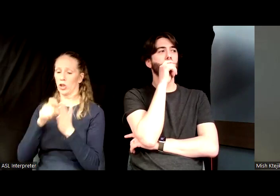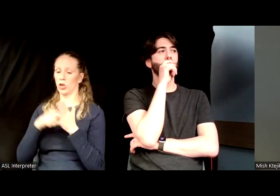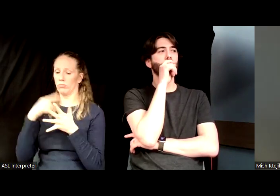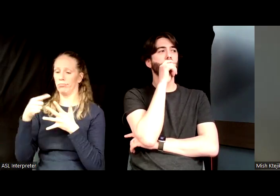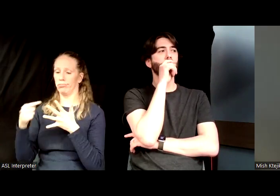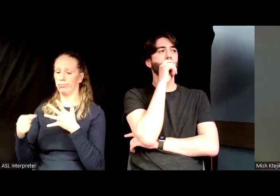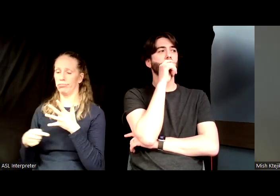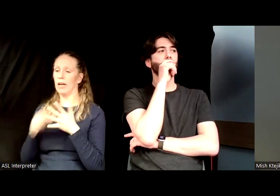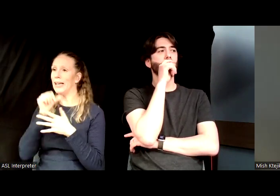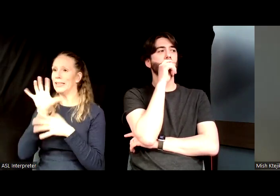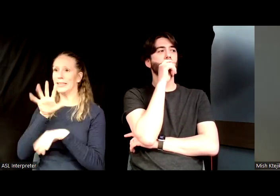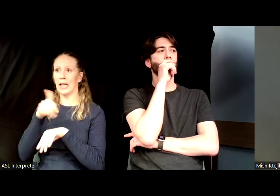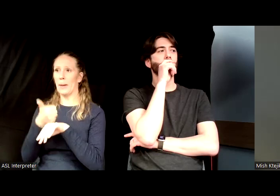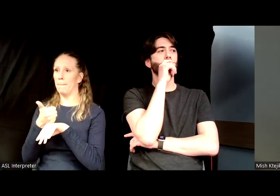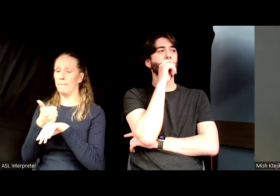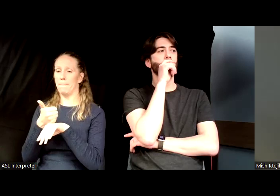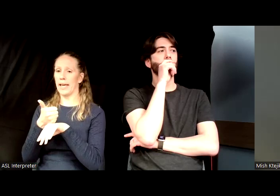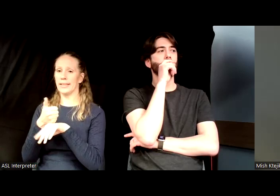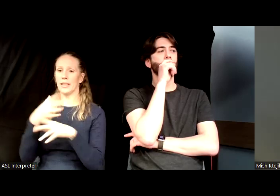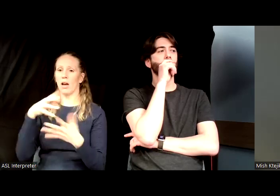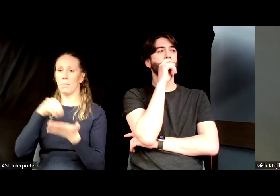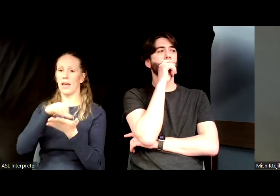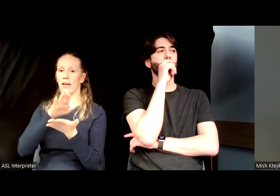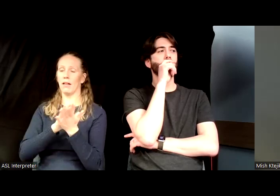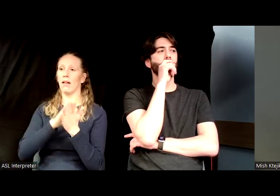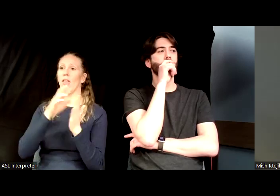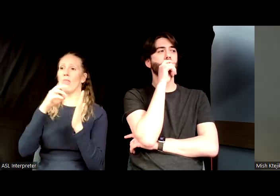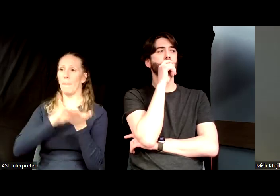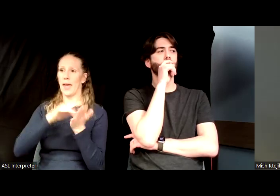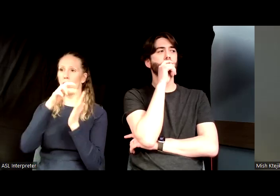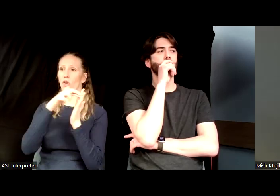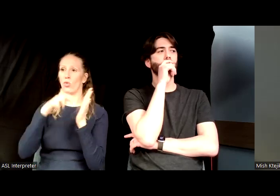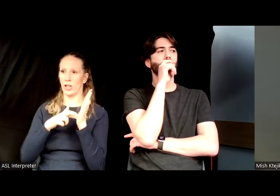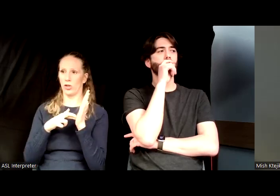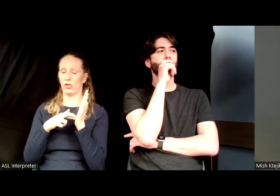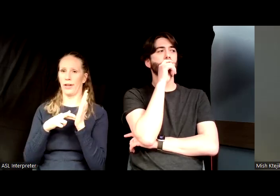is not based on being in the registry. These are Correct. separate.